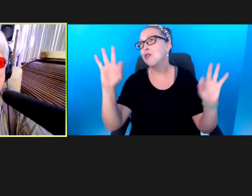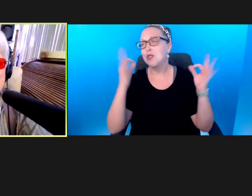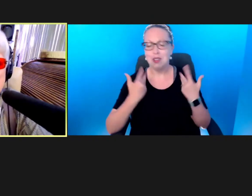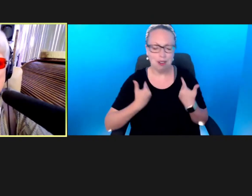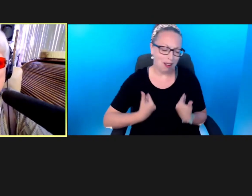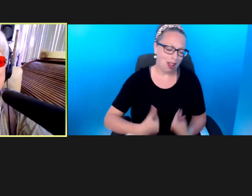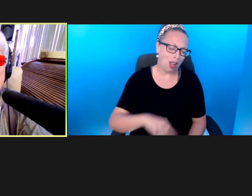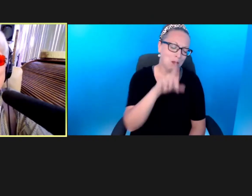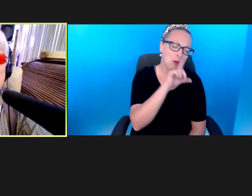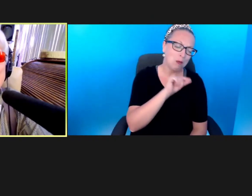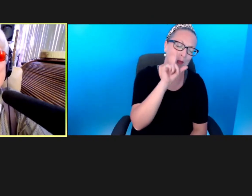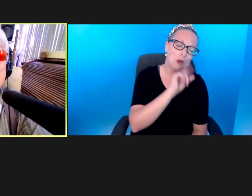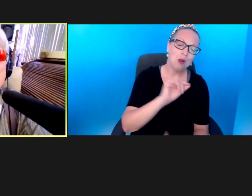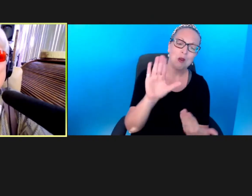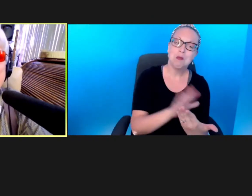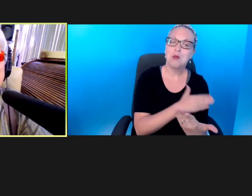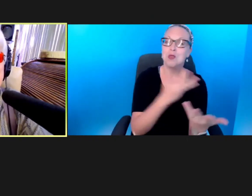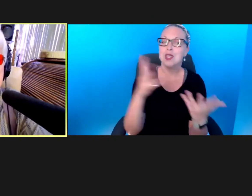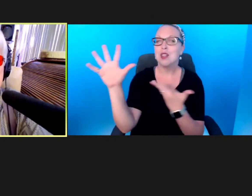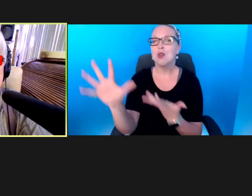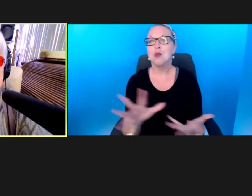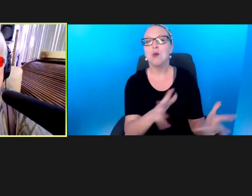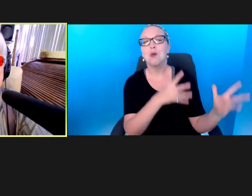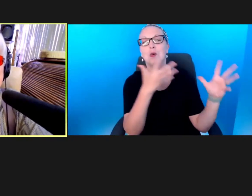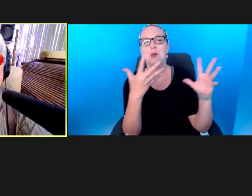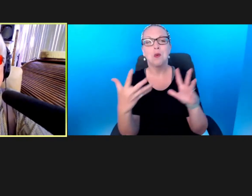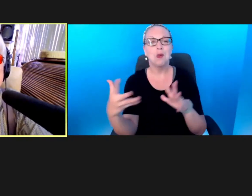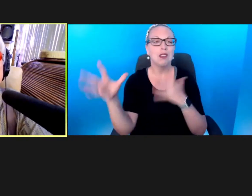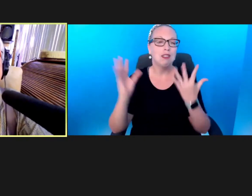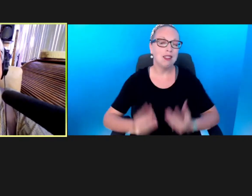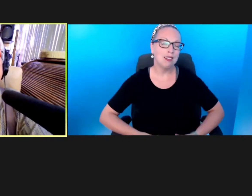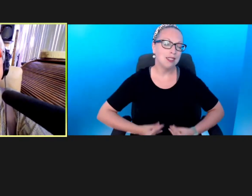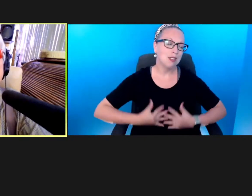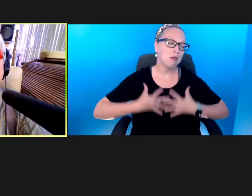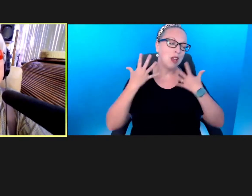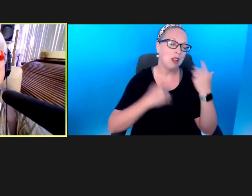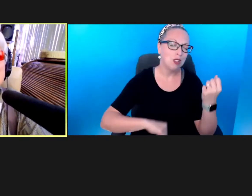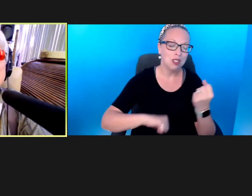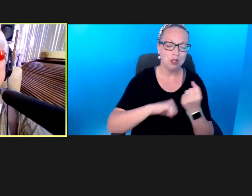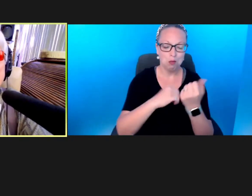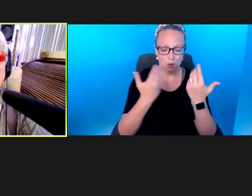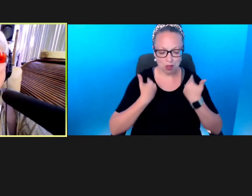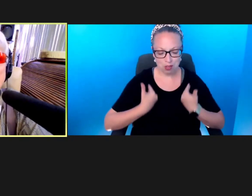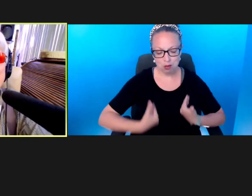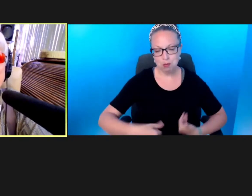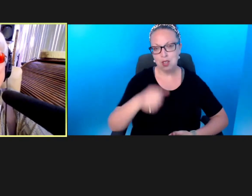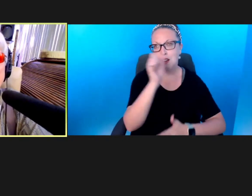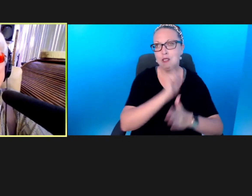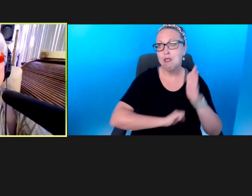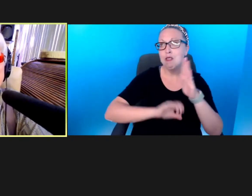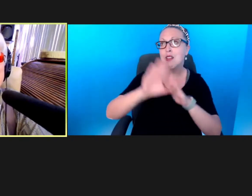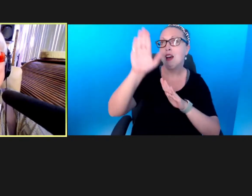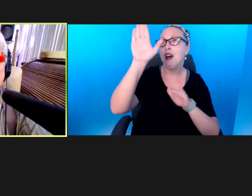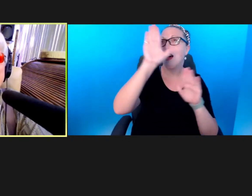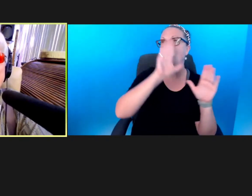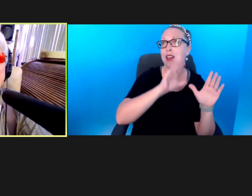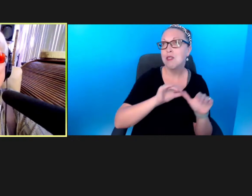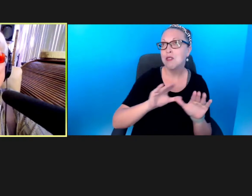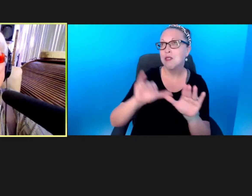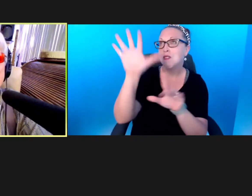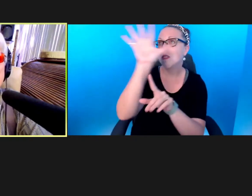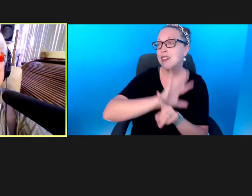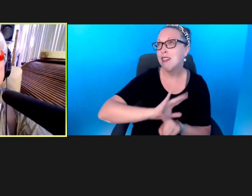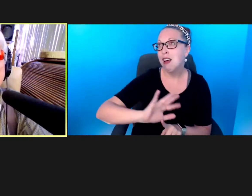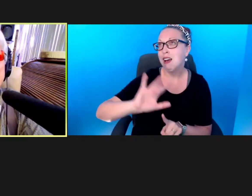music's the wind that carries me. Fly, fly away,